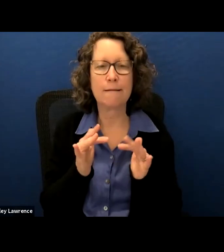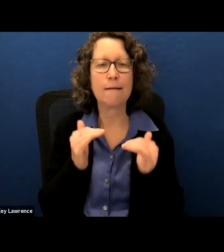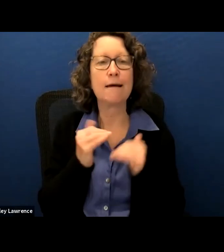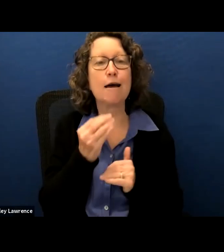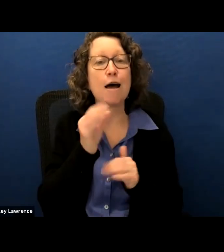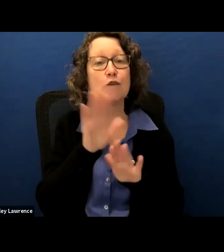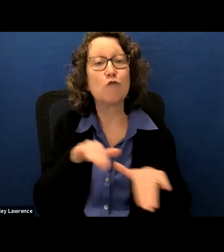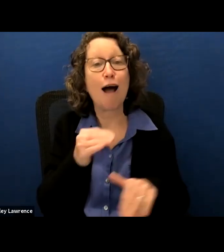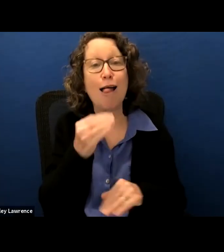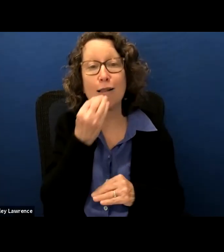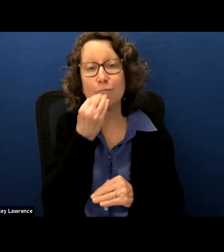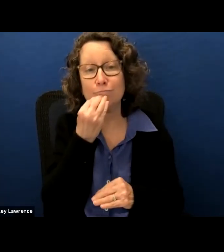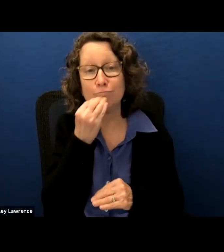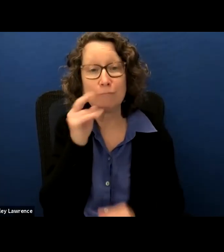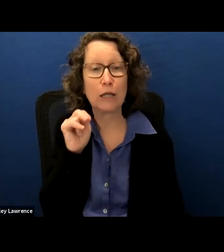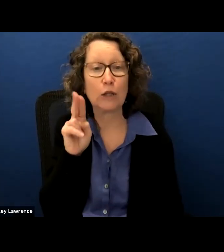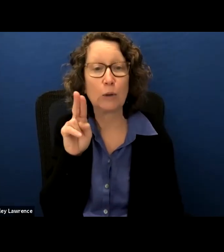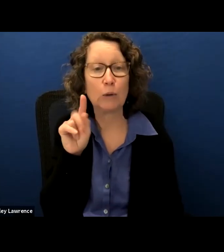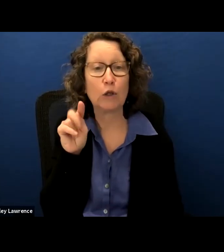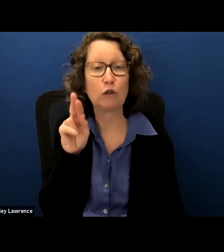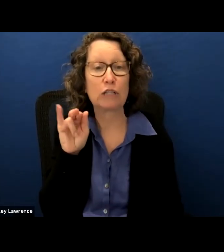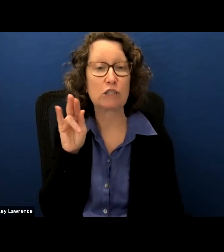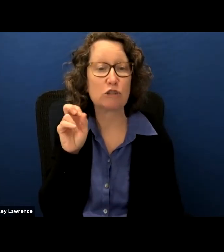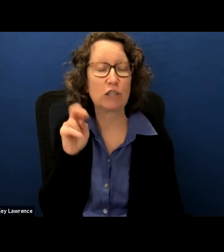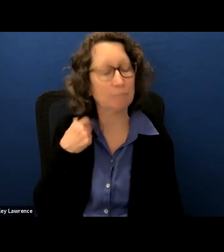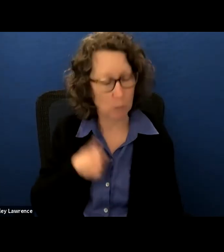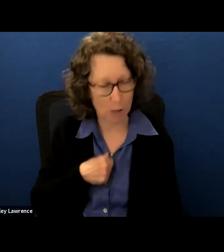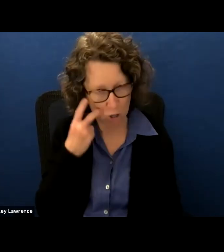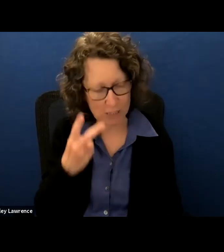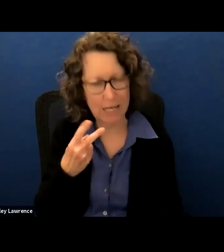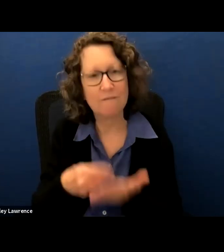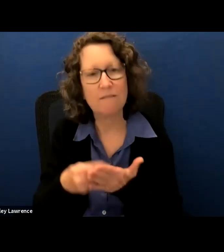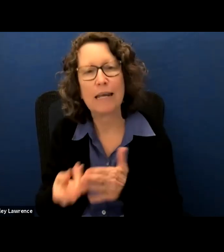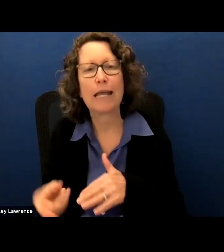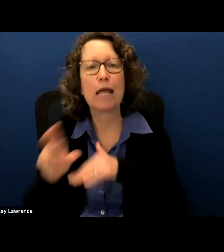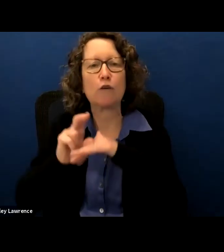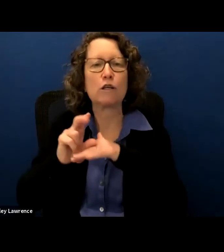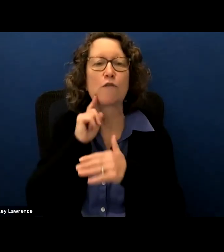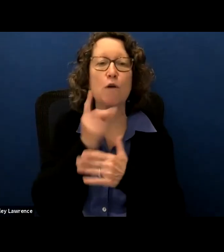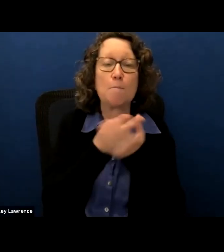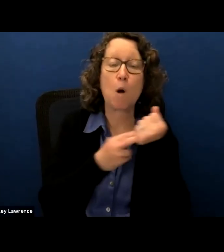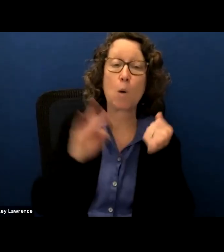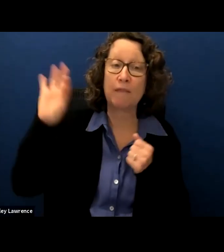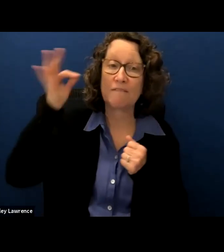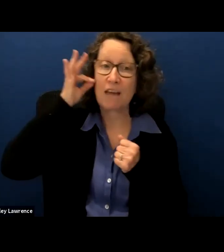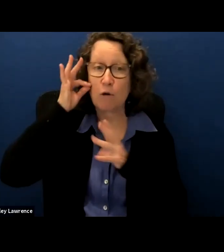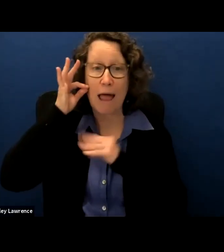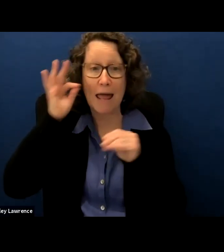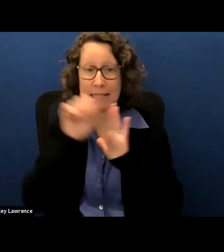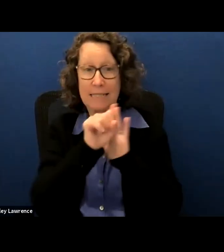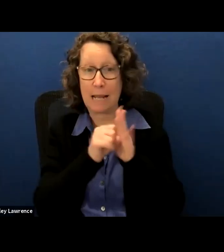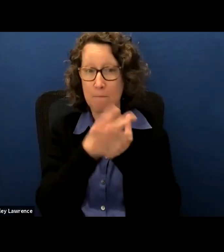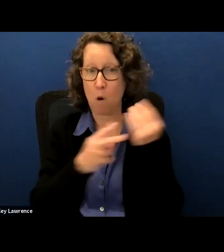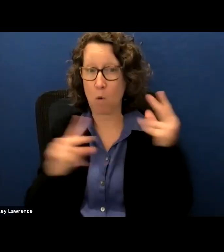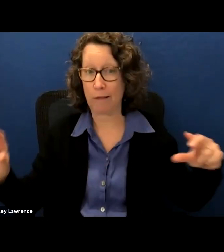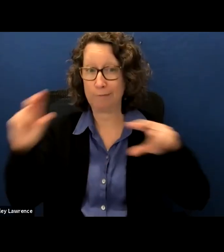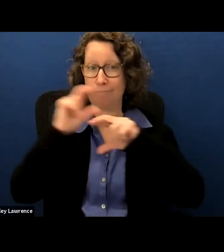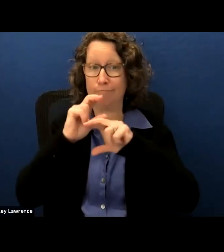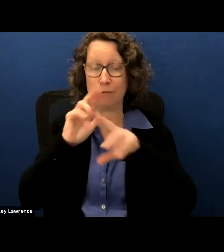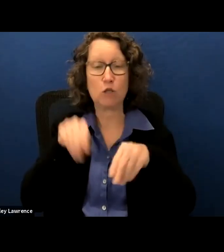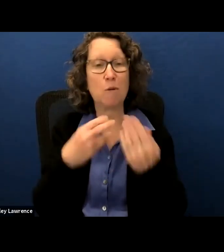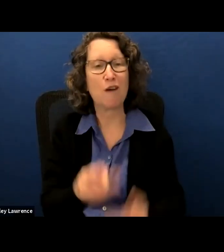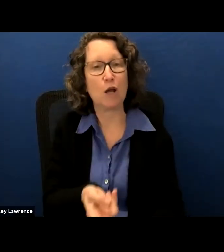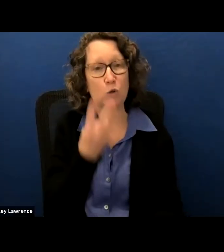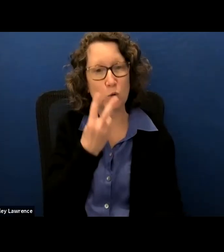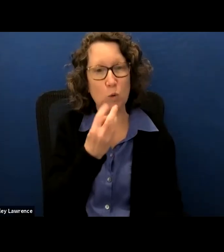Child nutrition. We are seeing funding increases from both the federal and the state to provide